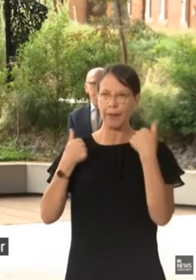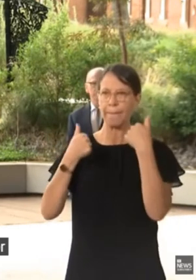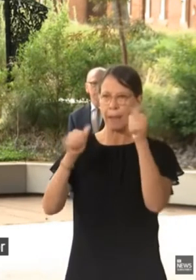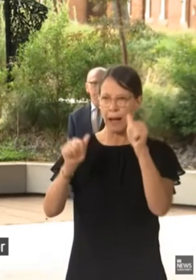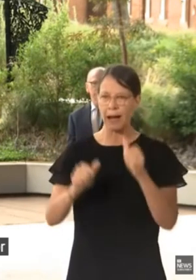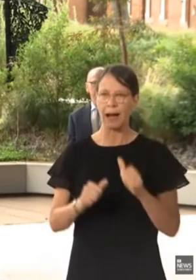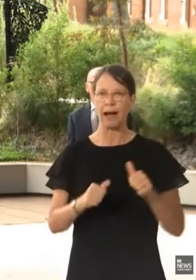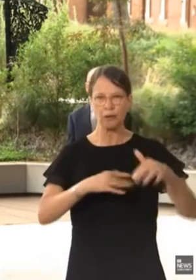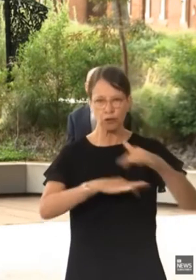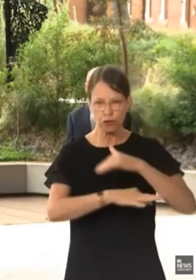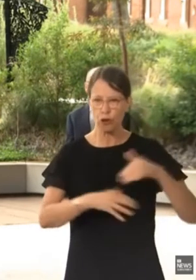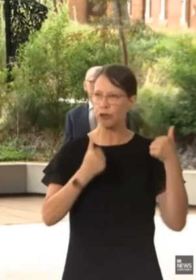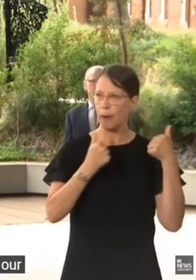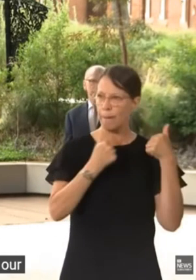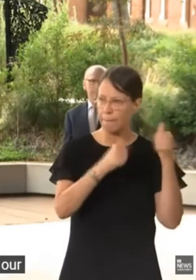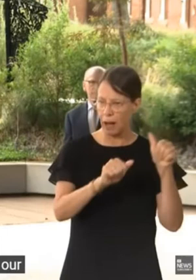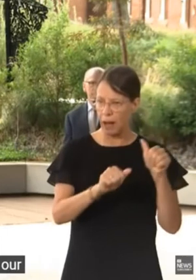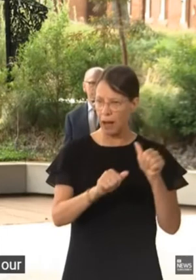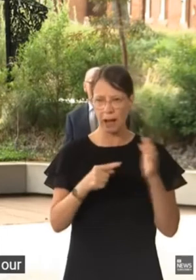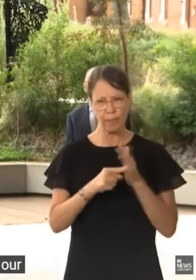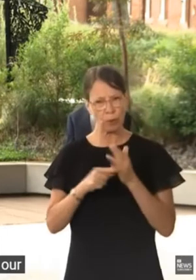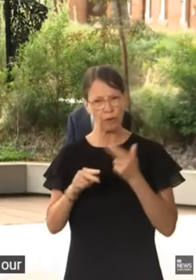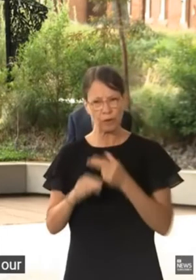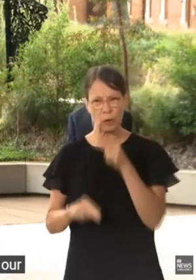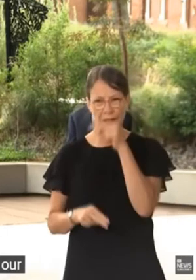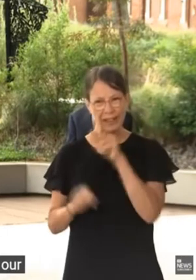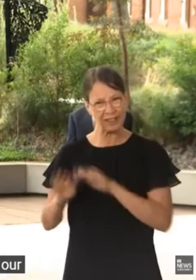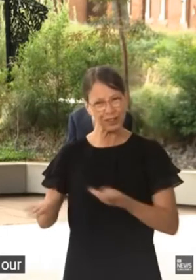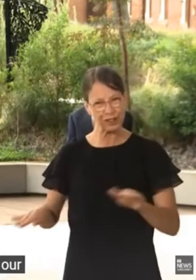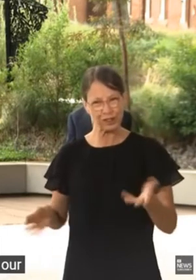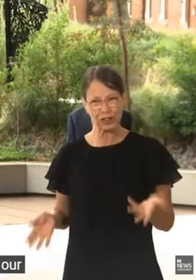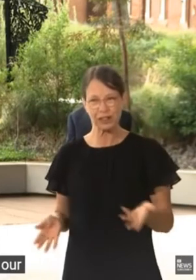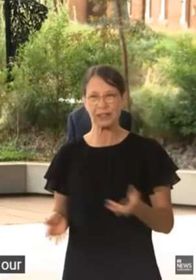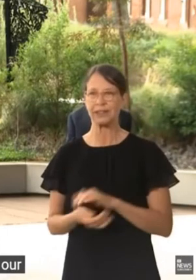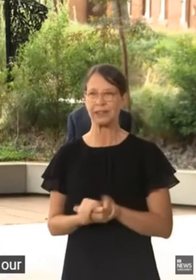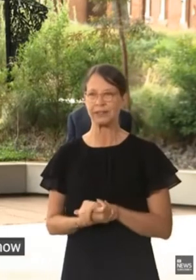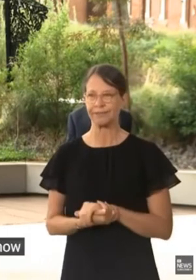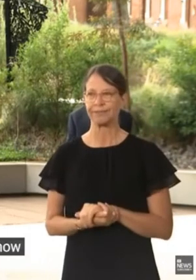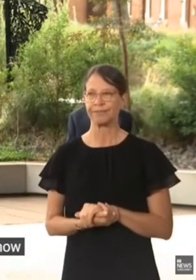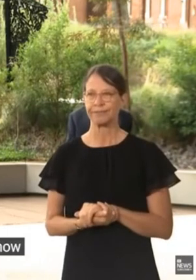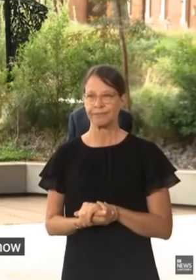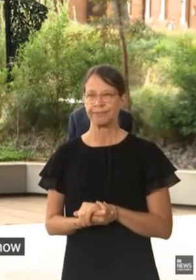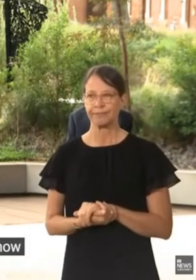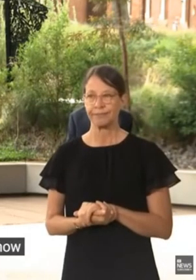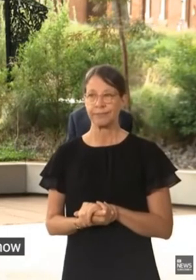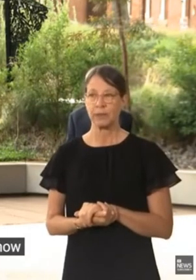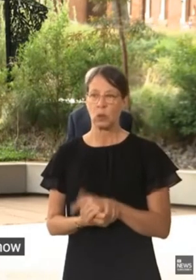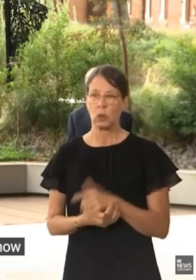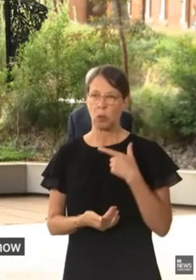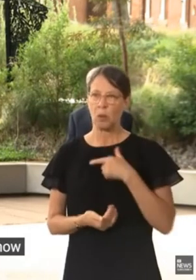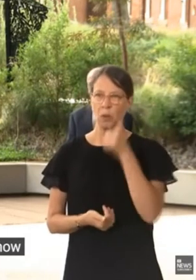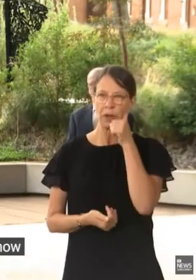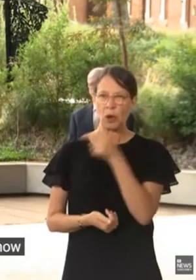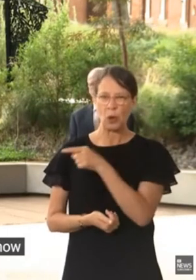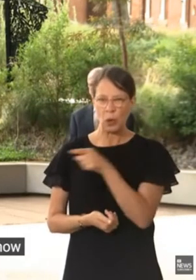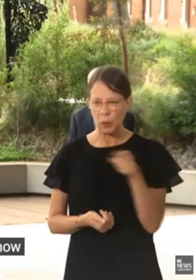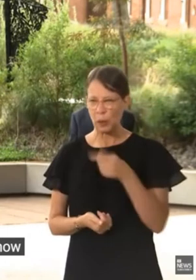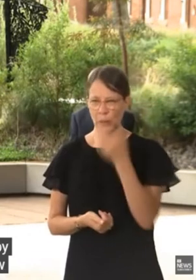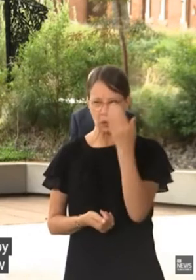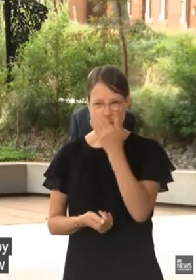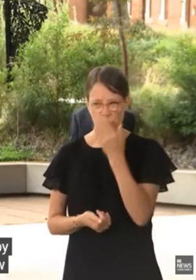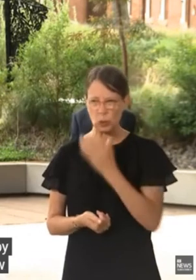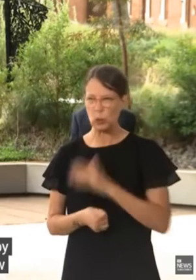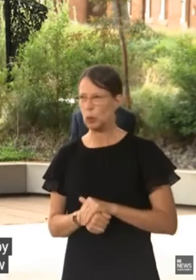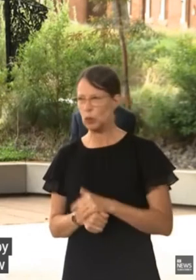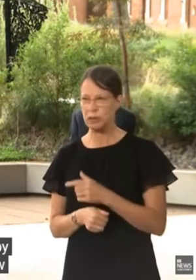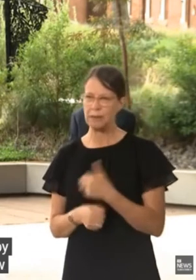students and our young children. We know the opportunities that kids have are really set up